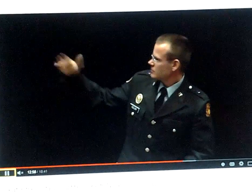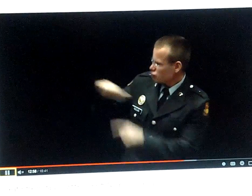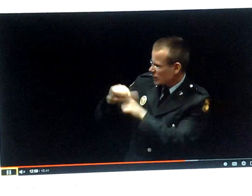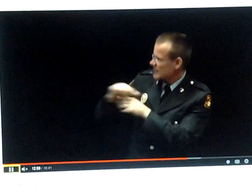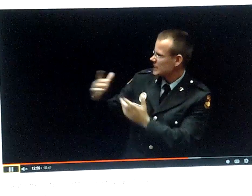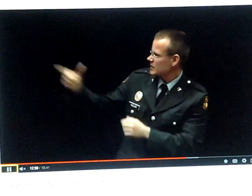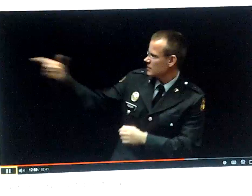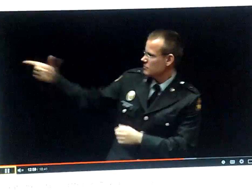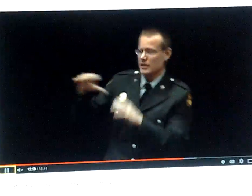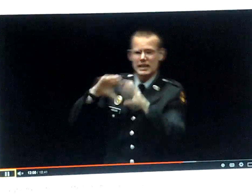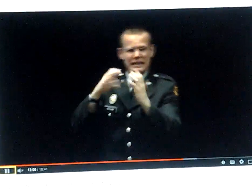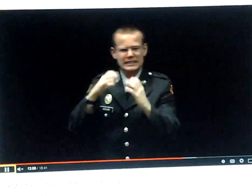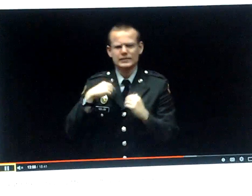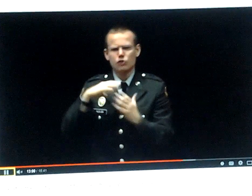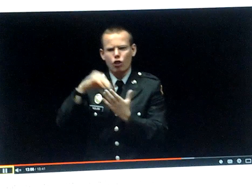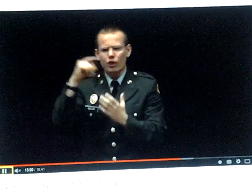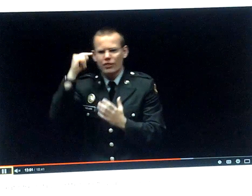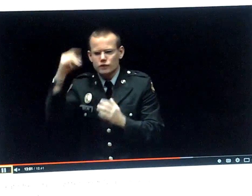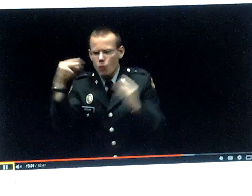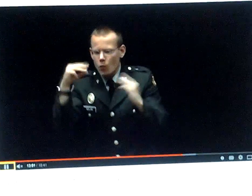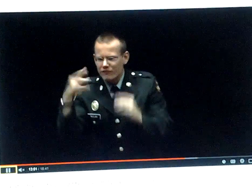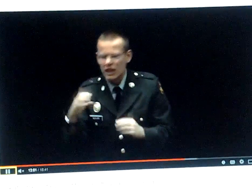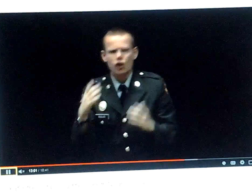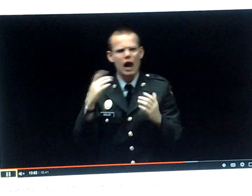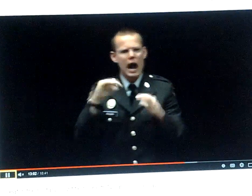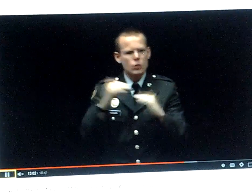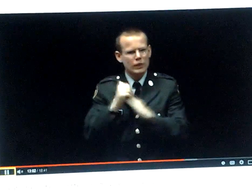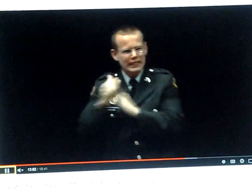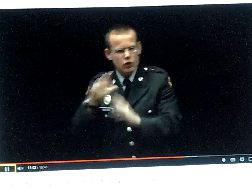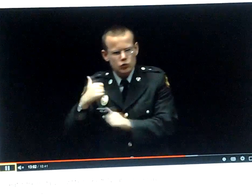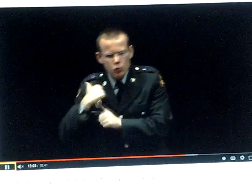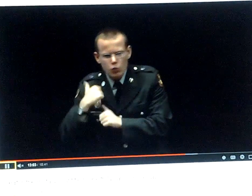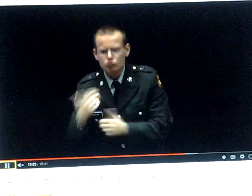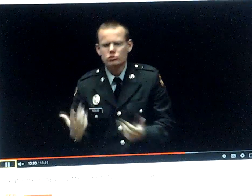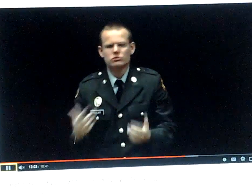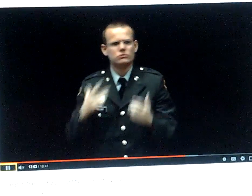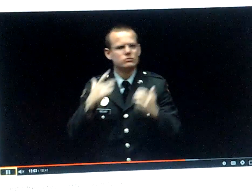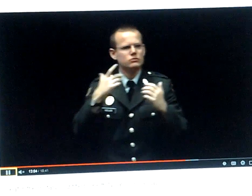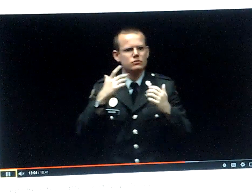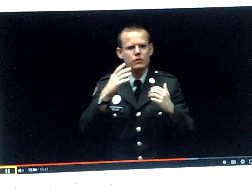It's like your brothers and sisters. You're all connected. It's like family.